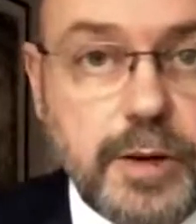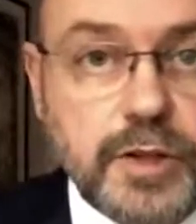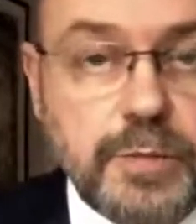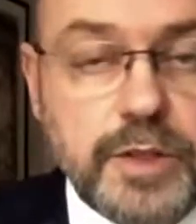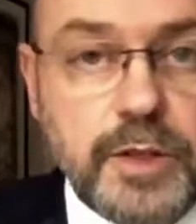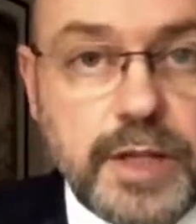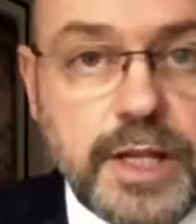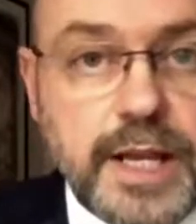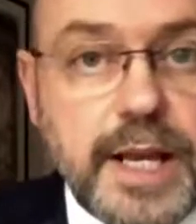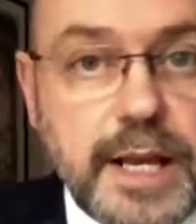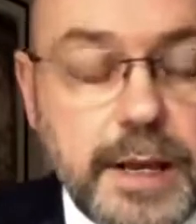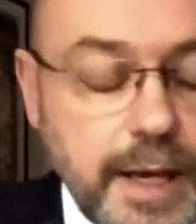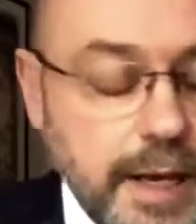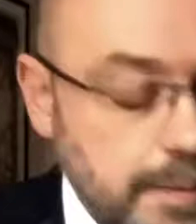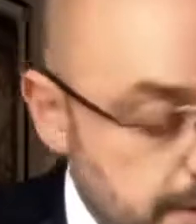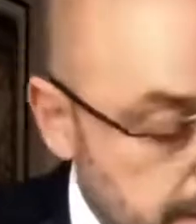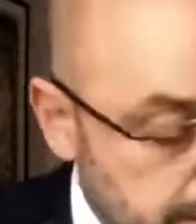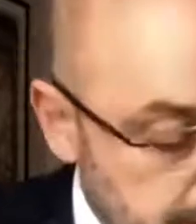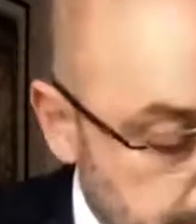that the Welsh Government's only